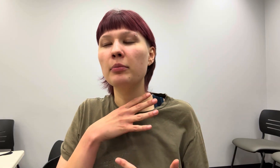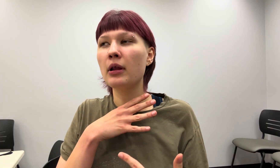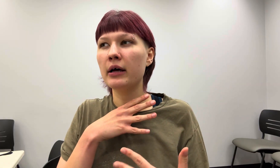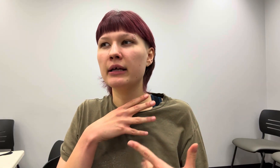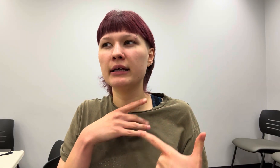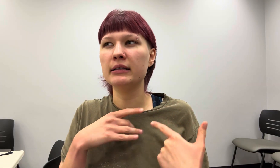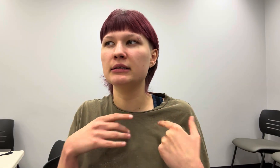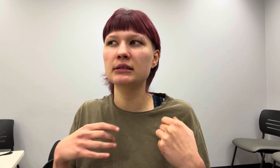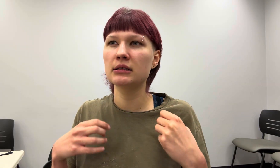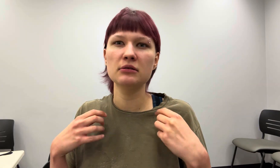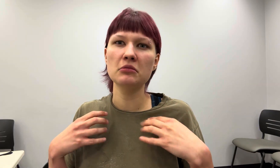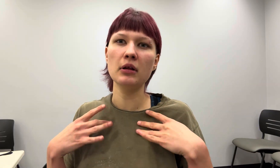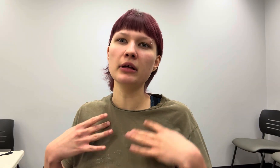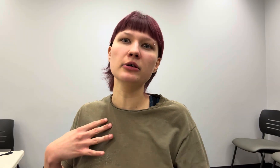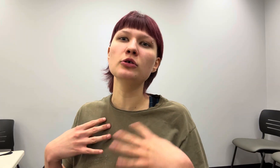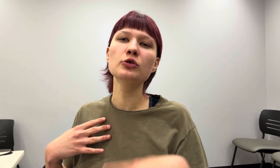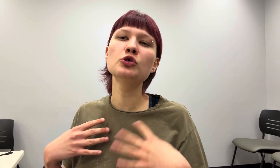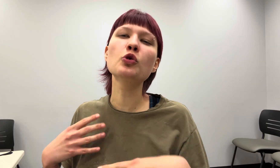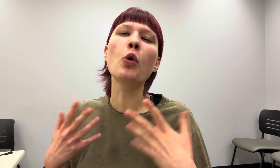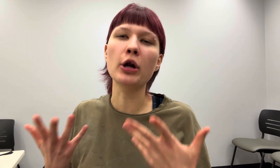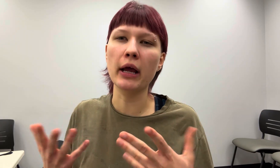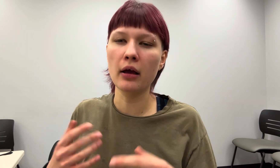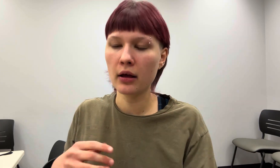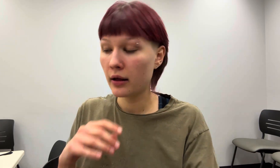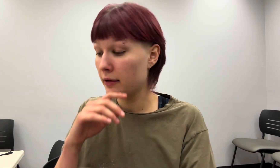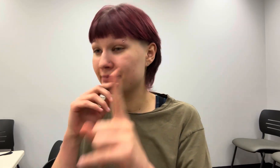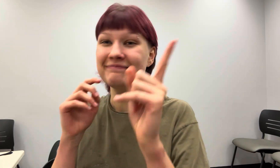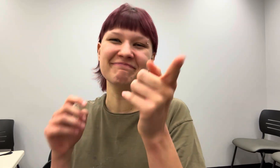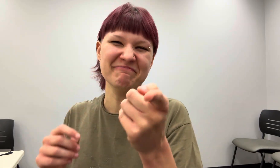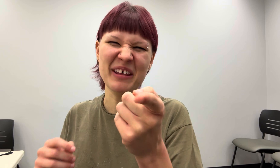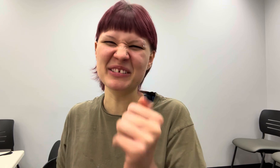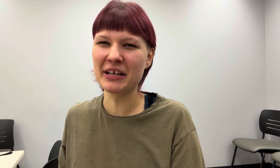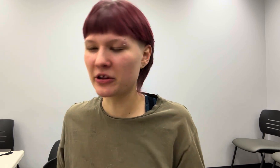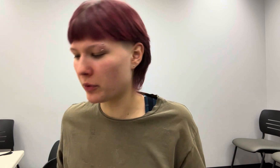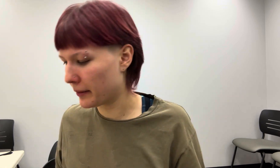blood is squirting. That was another one.